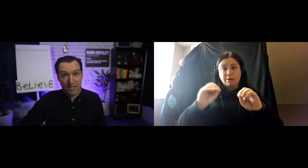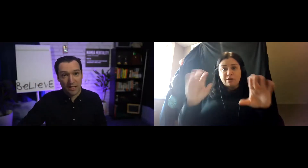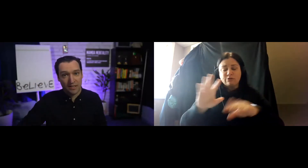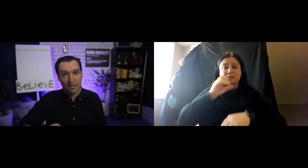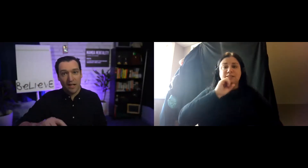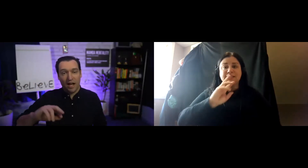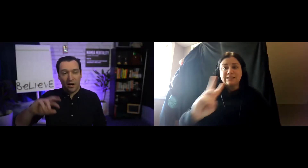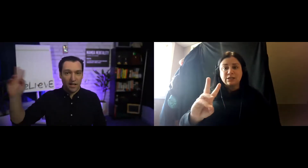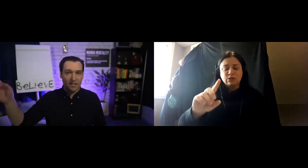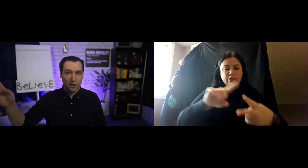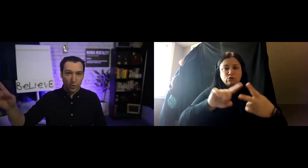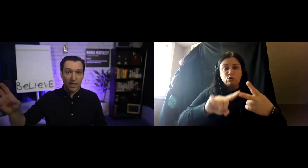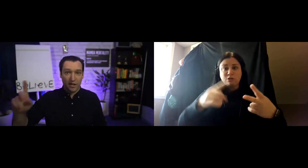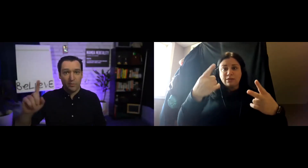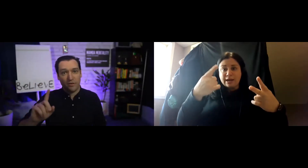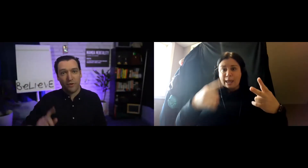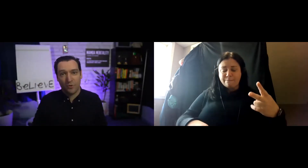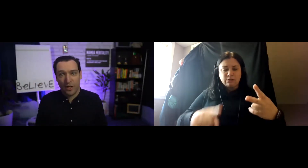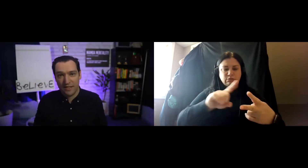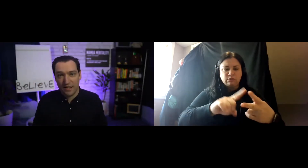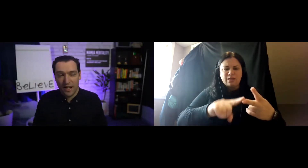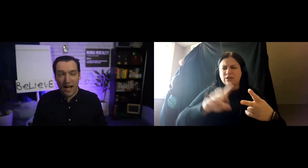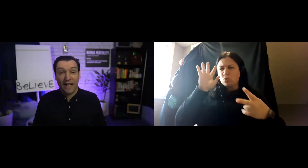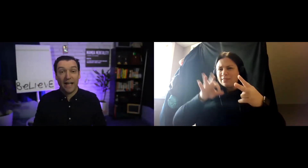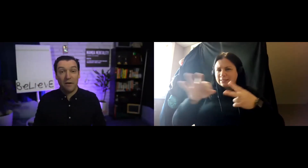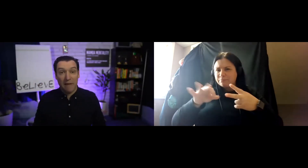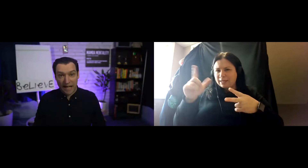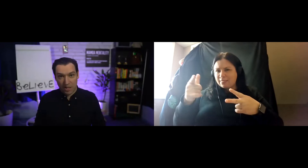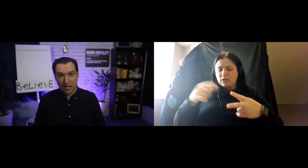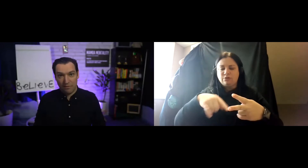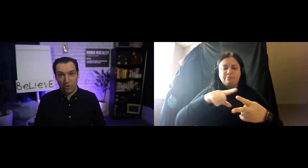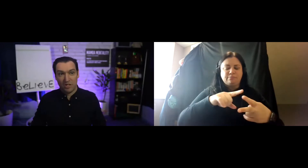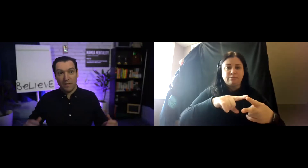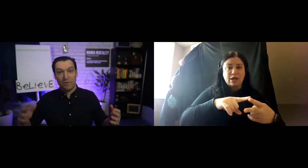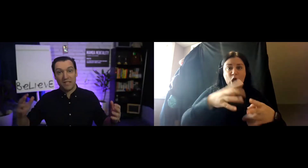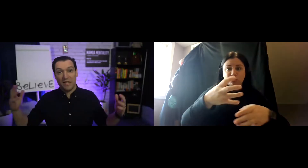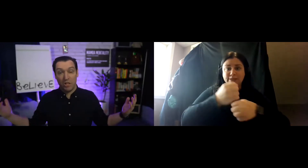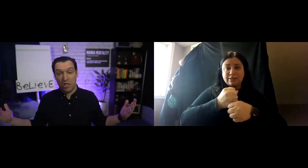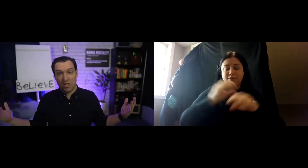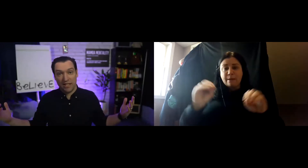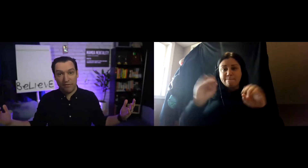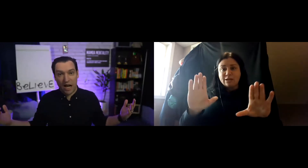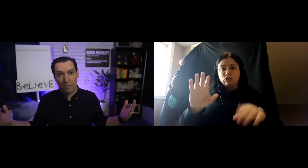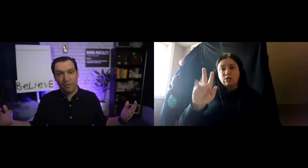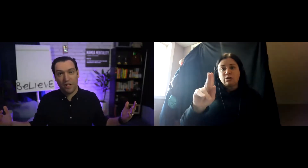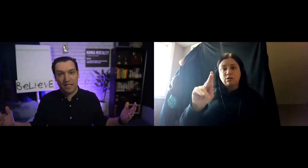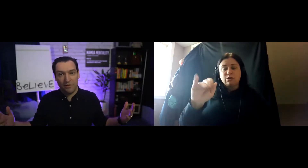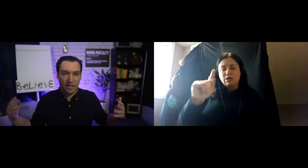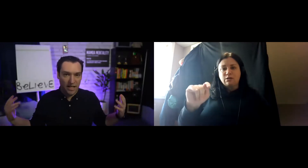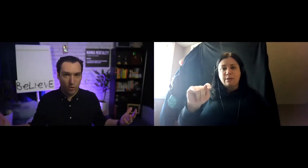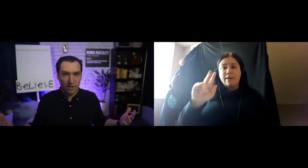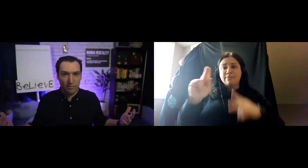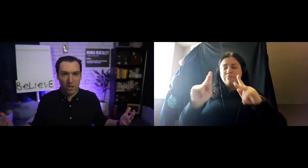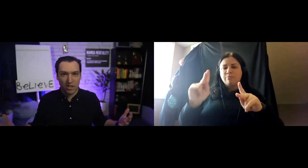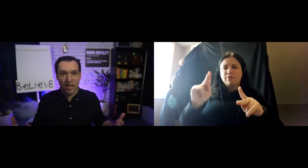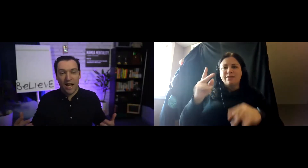I was 6. I'll get into the other one later, but the first one is I got a magic kit. Some people see a magician like David Copperfield on TV and they